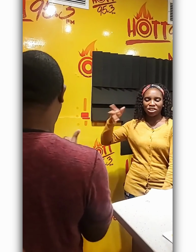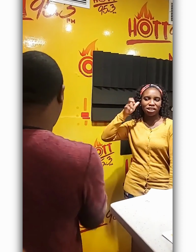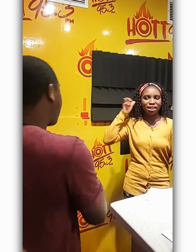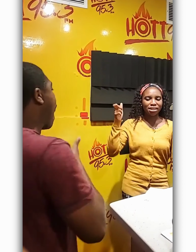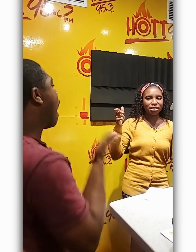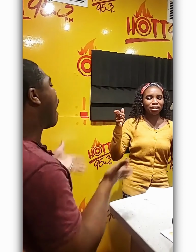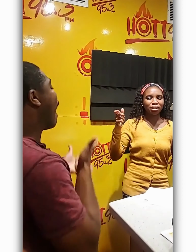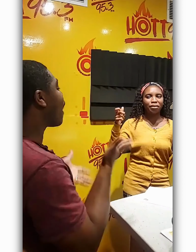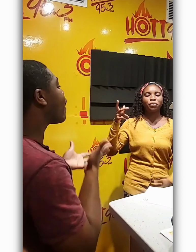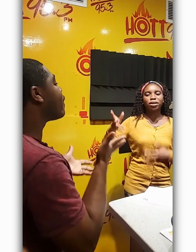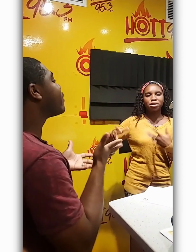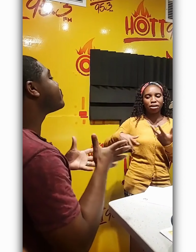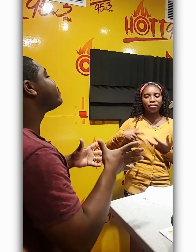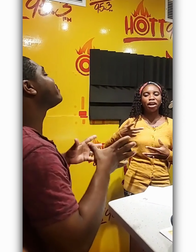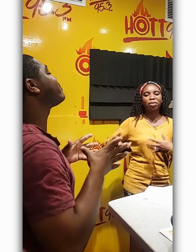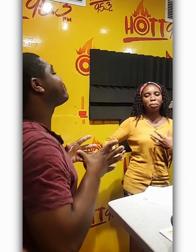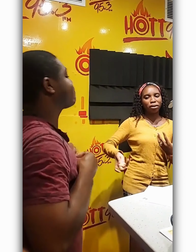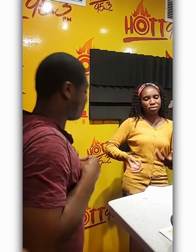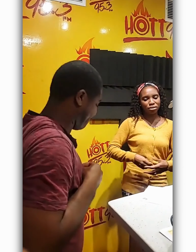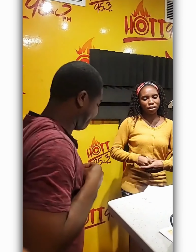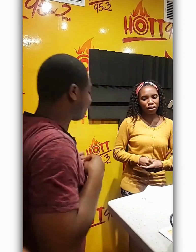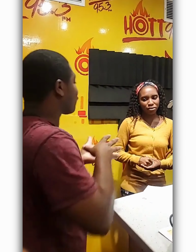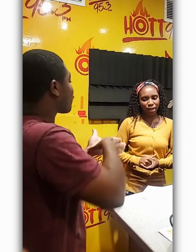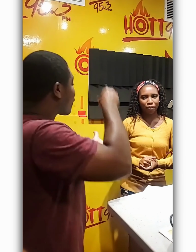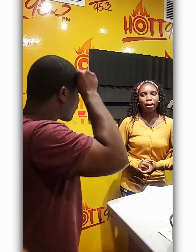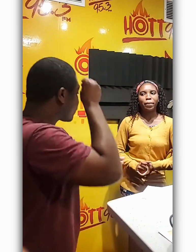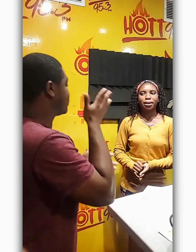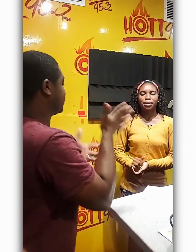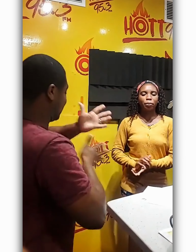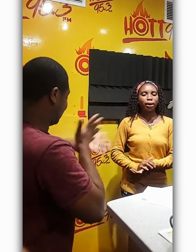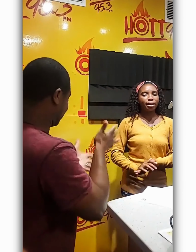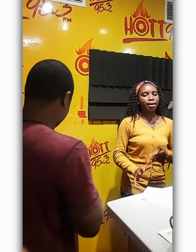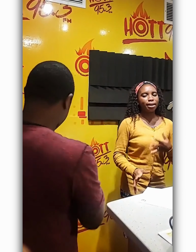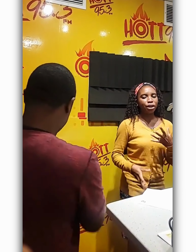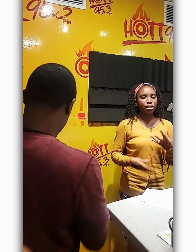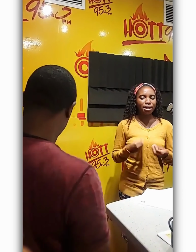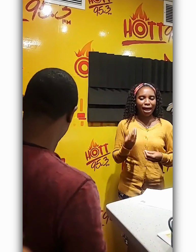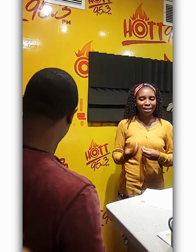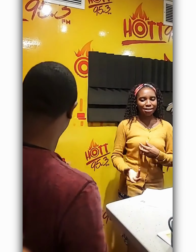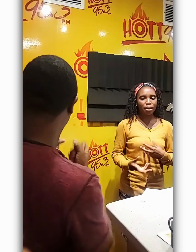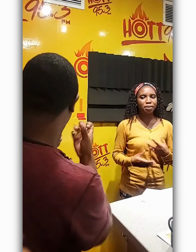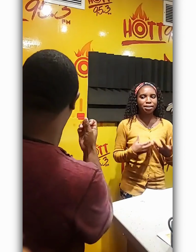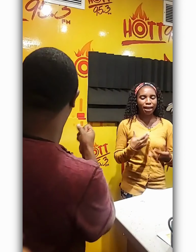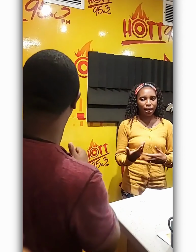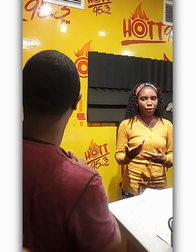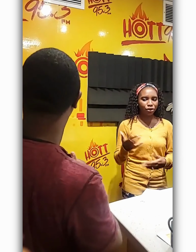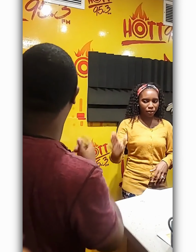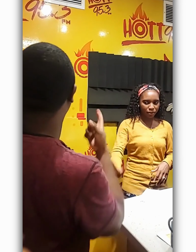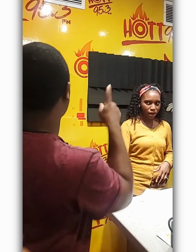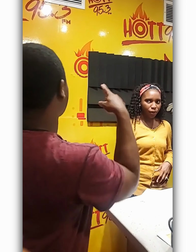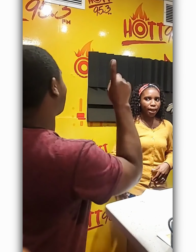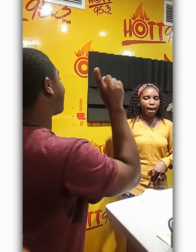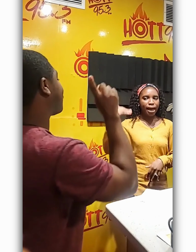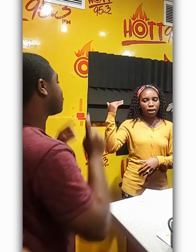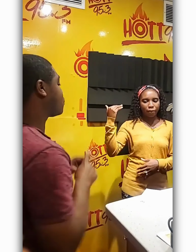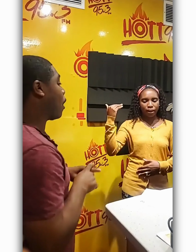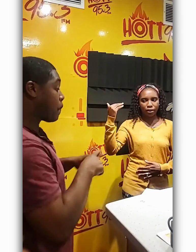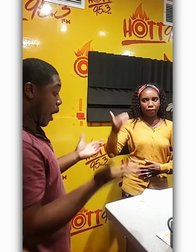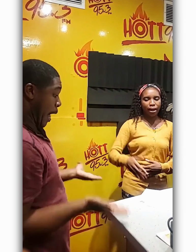just listen to the voices of hearing persons around them. But it's important that they learn to accept sign language from young and coming up and